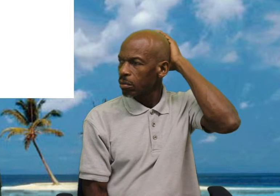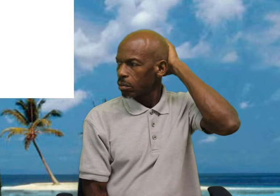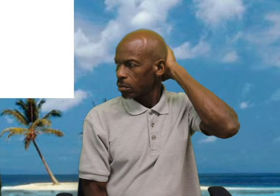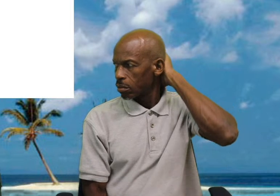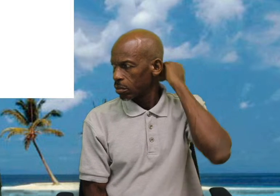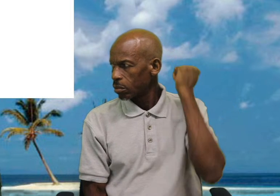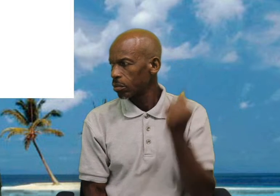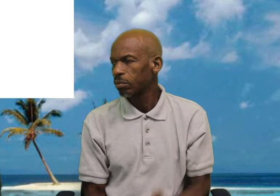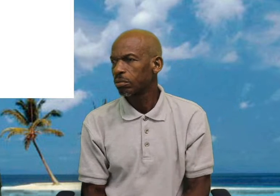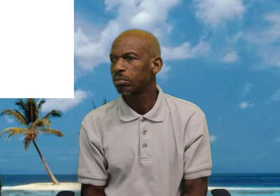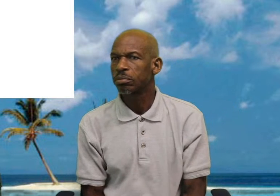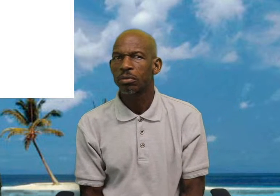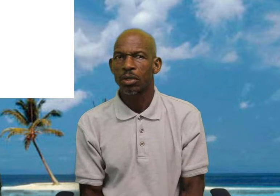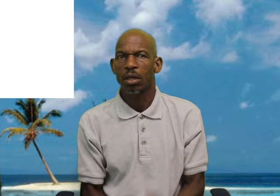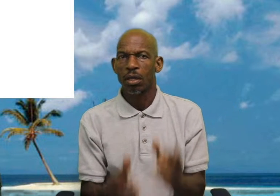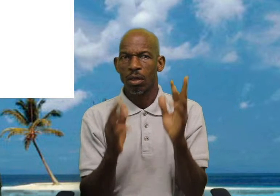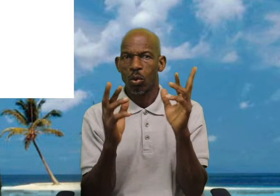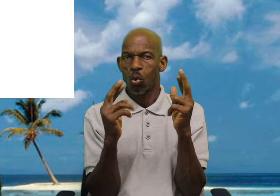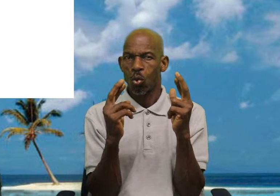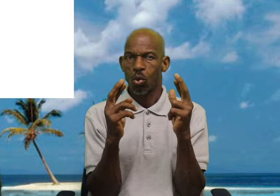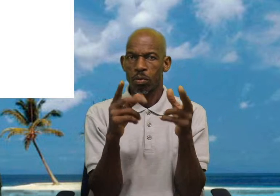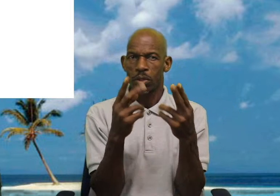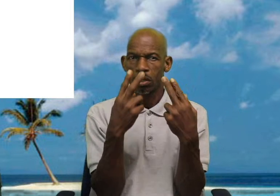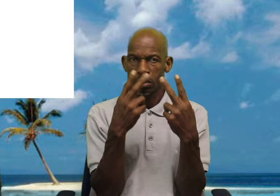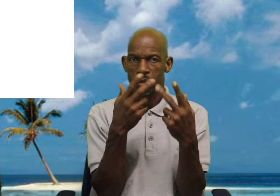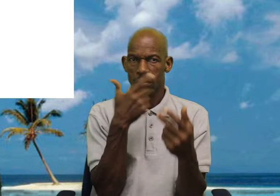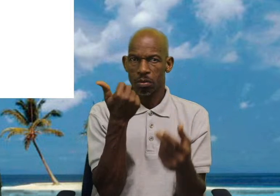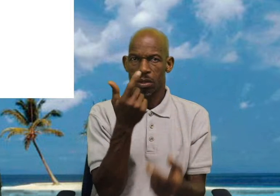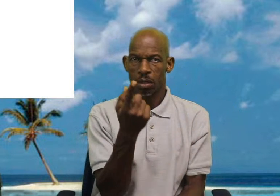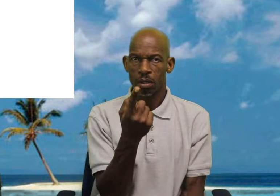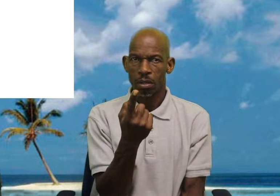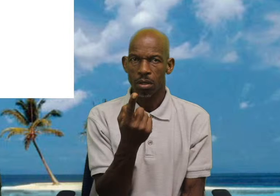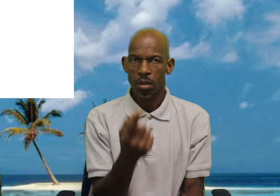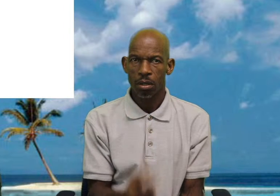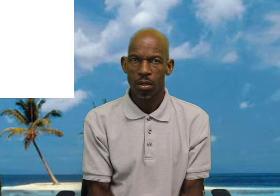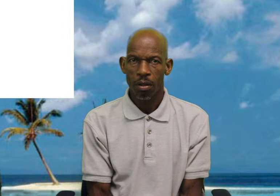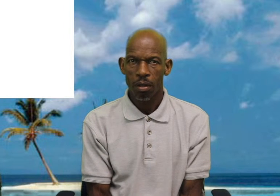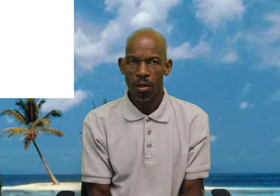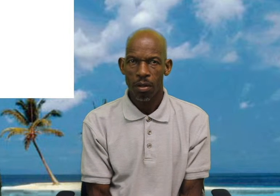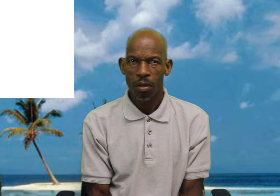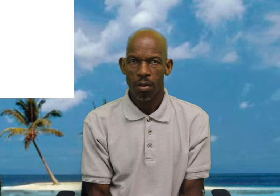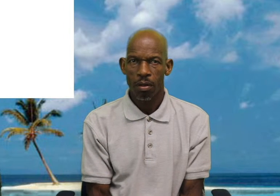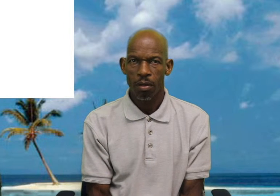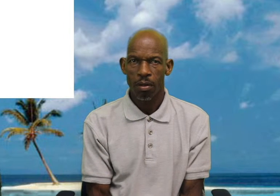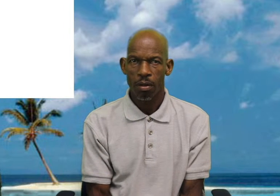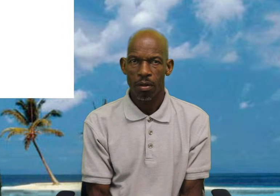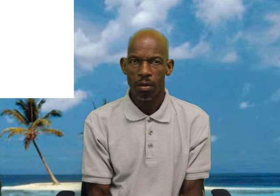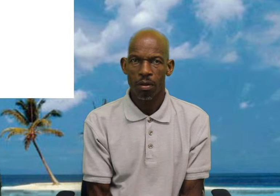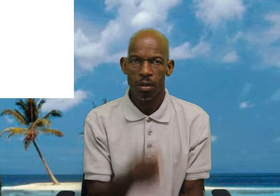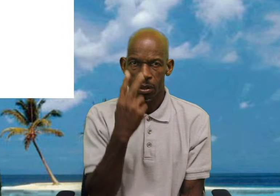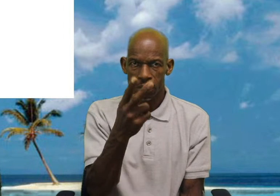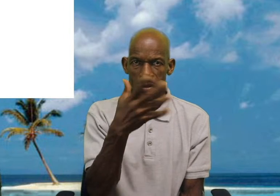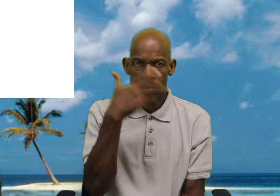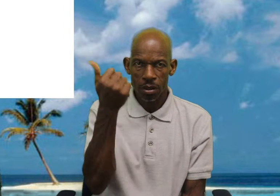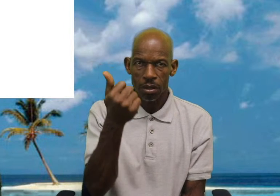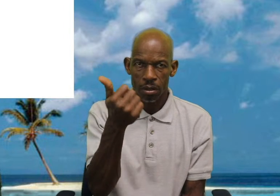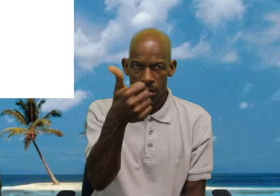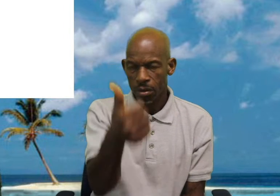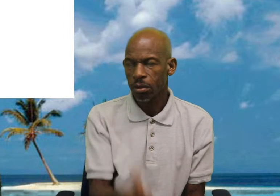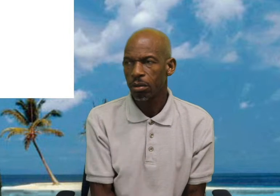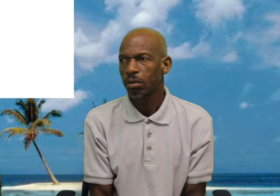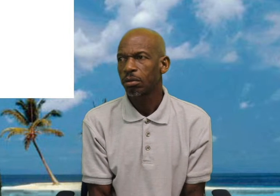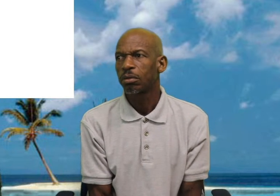All right, I'm hoping that you all can see better now, everybody. Are you all seeing the screen better? You all are clear? Very good.